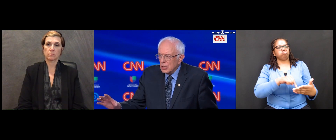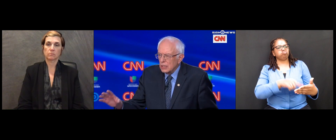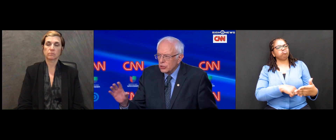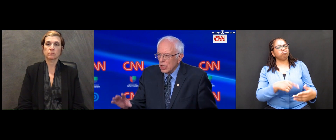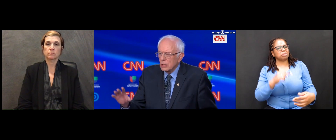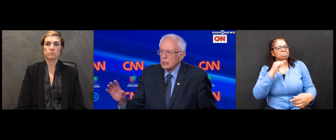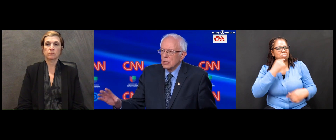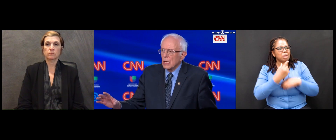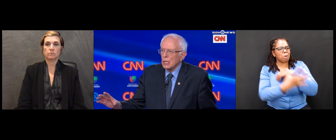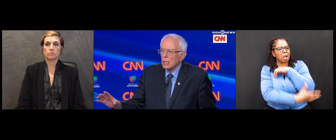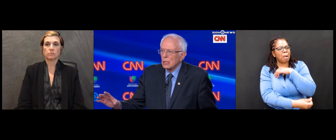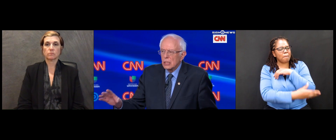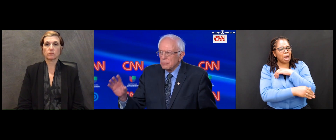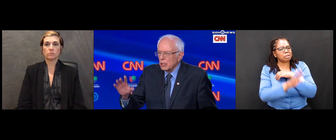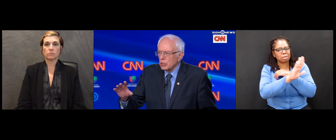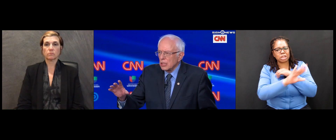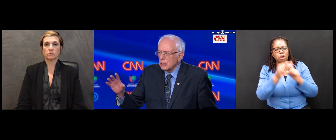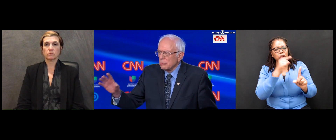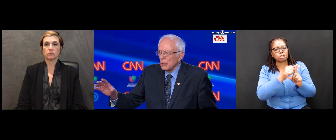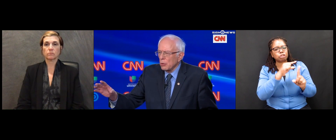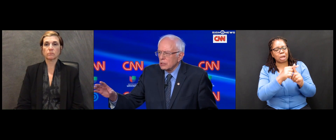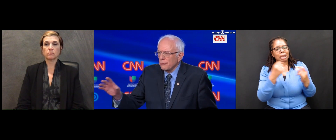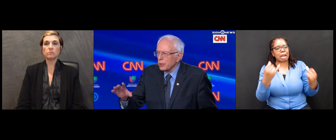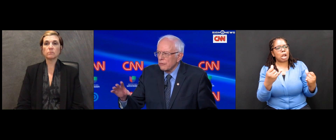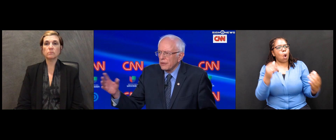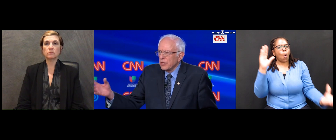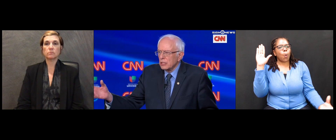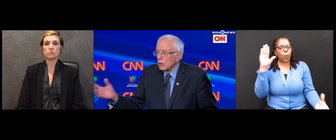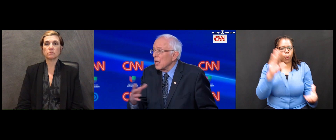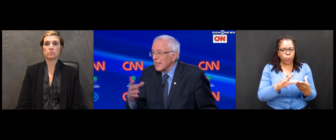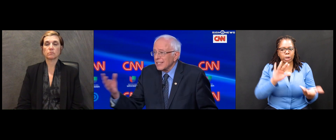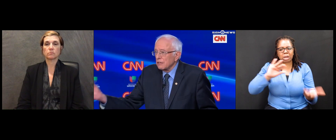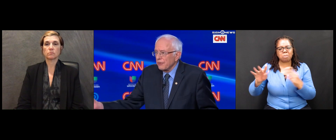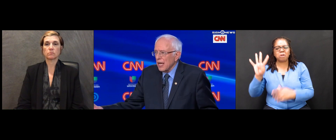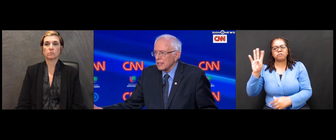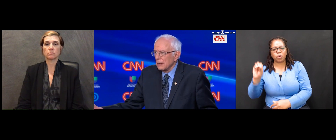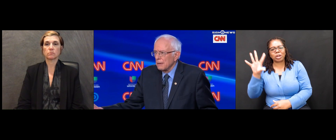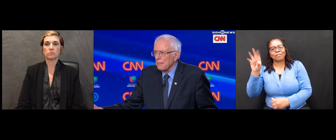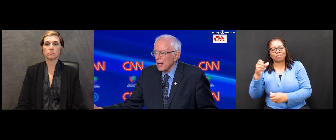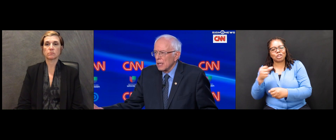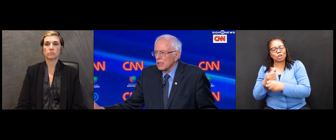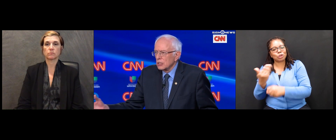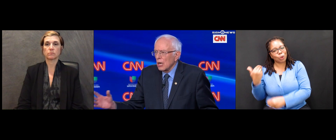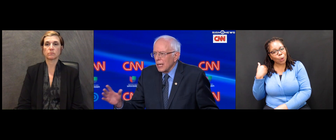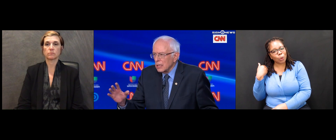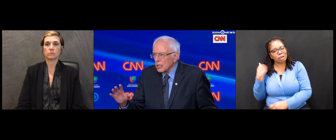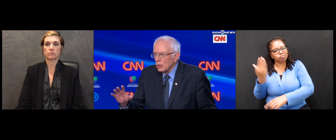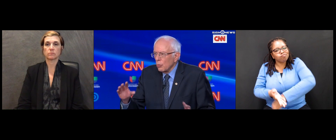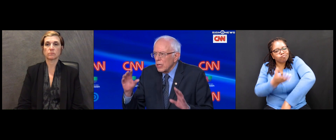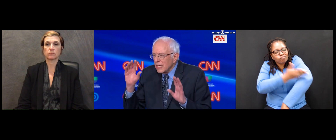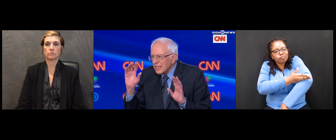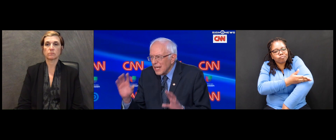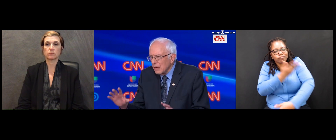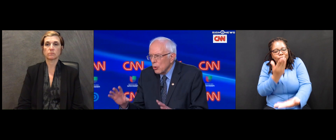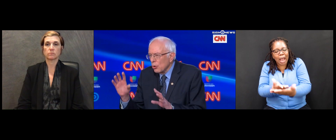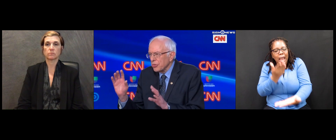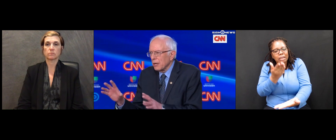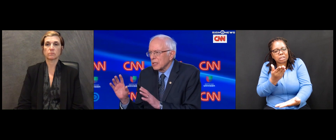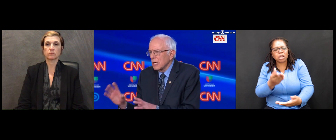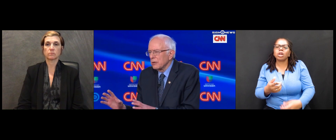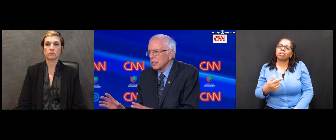poverty in China today is much less than what it was 40 or 50 years ago? That's a fact. So I think we